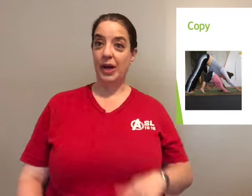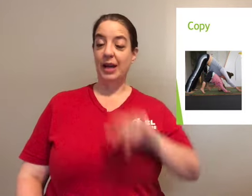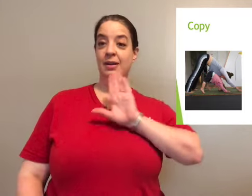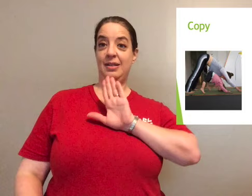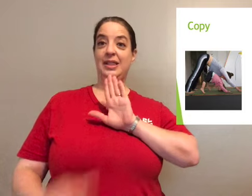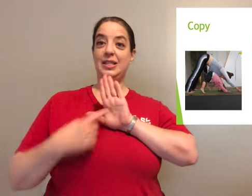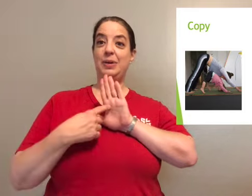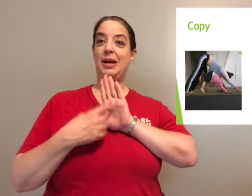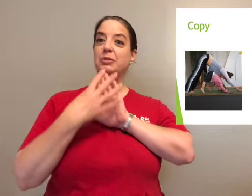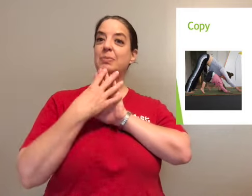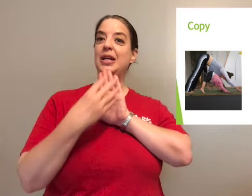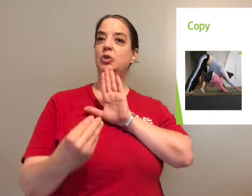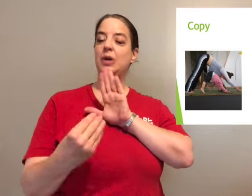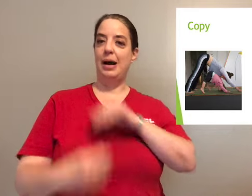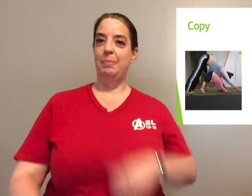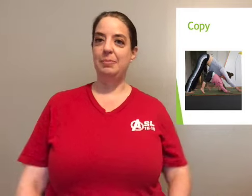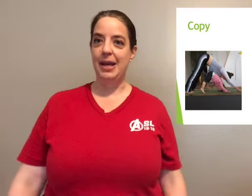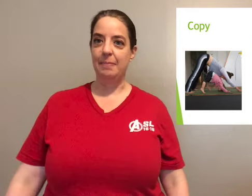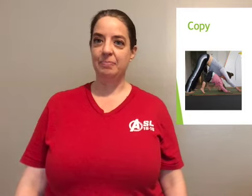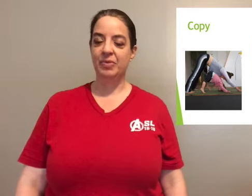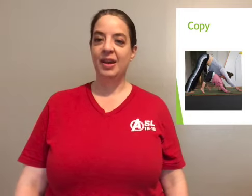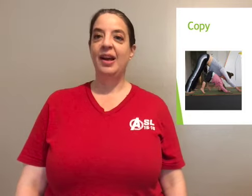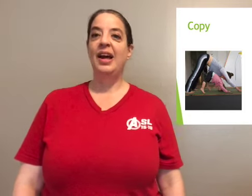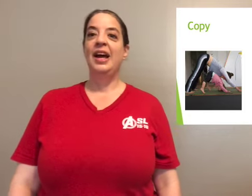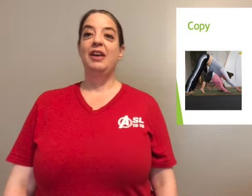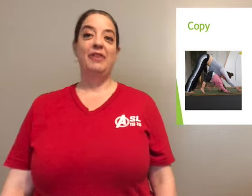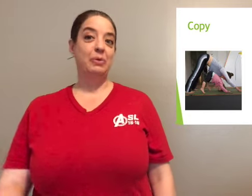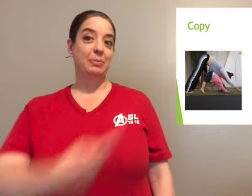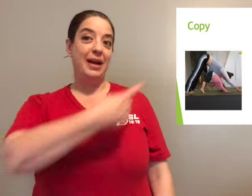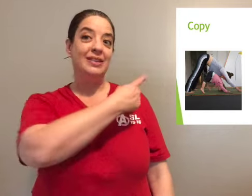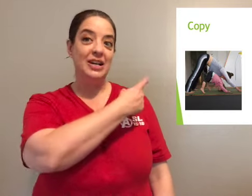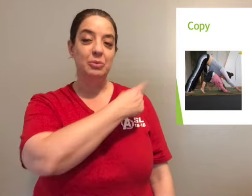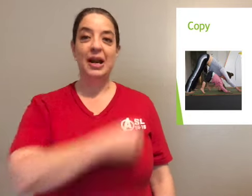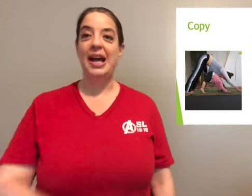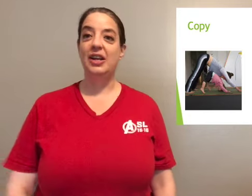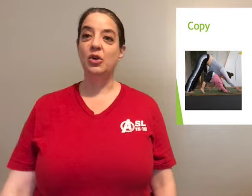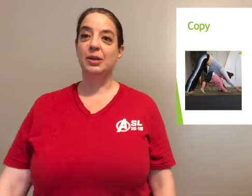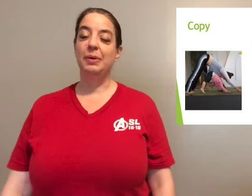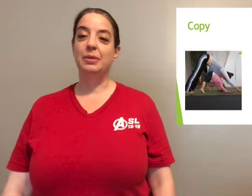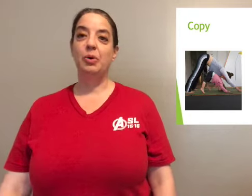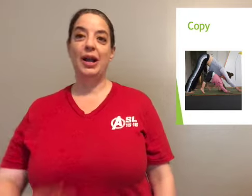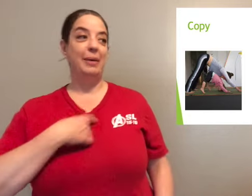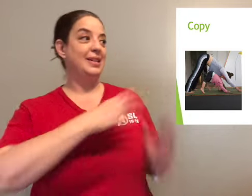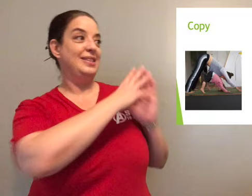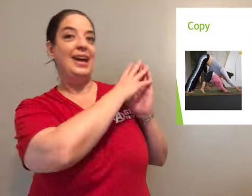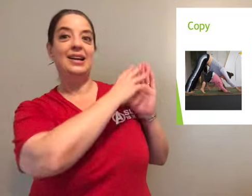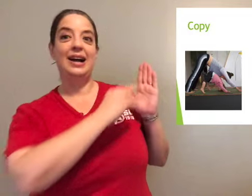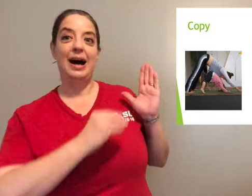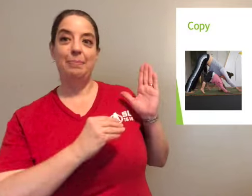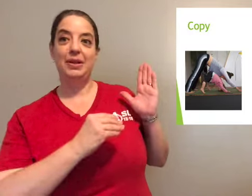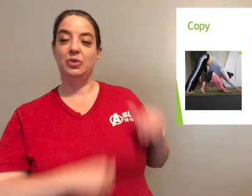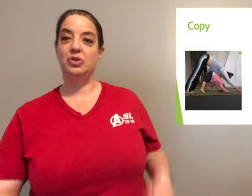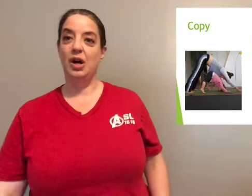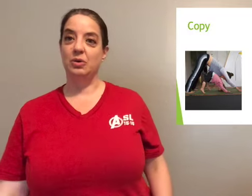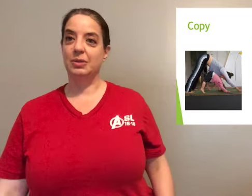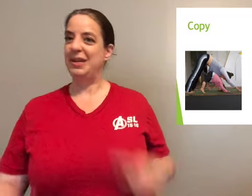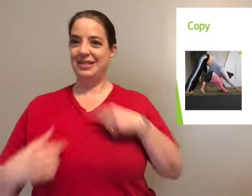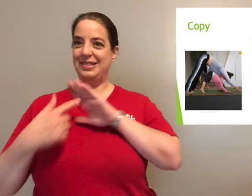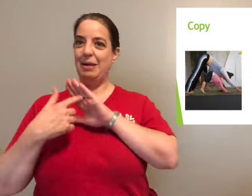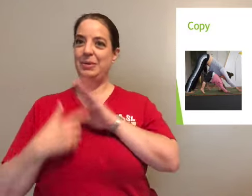doing, this becomes me and you copy me. If I were in my classroom and I had notes up on the board, I might say, copy those notes, because it's not me that